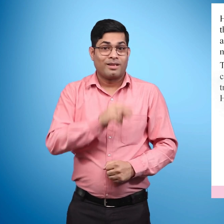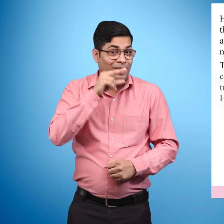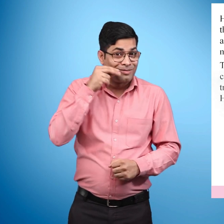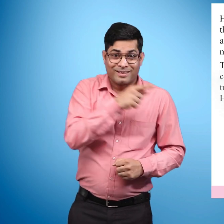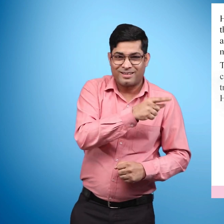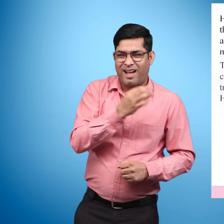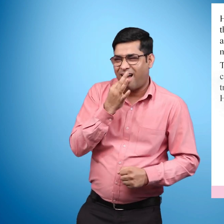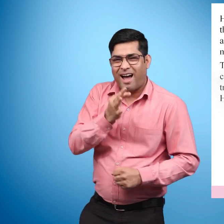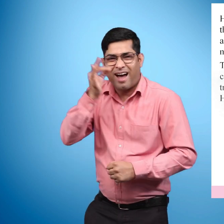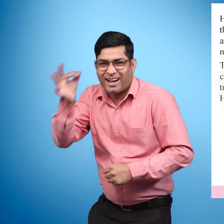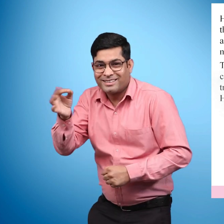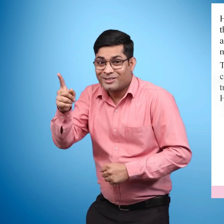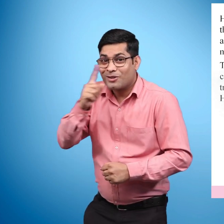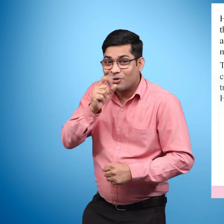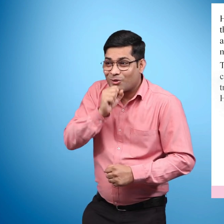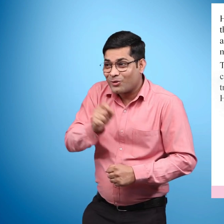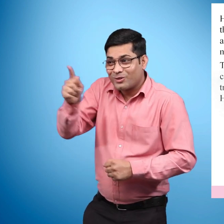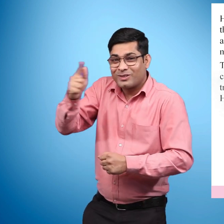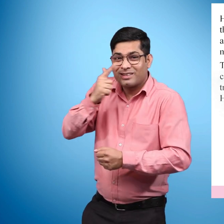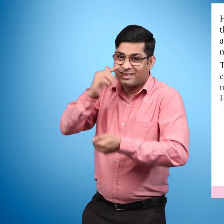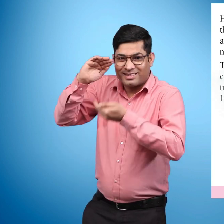and asked for her granddaughter's hand in marriage.